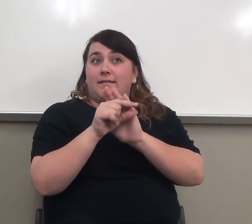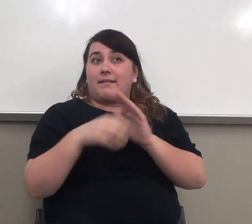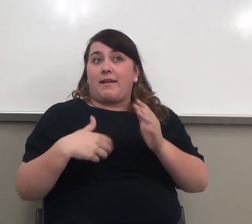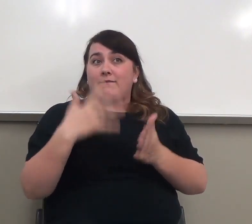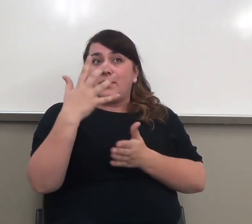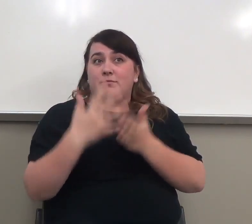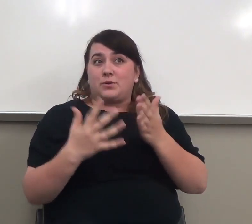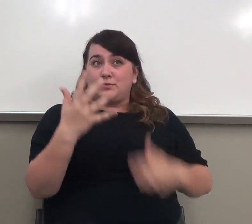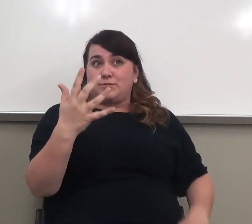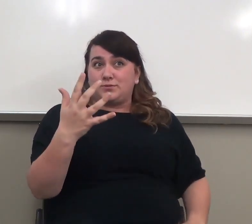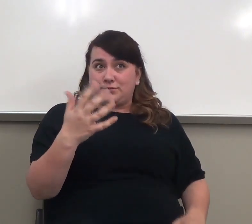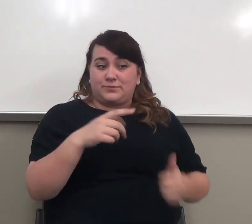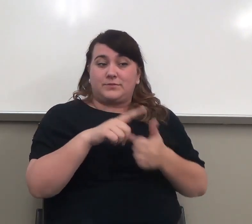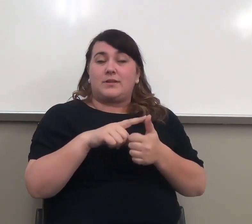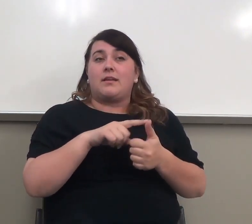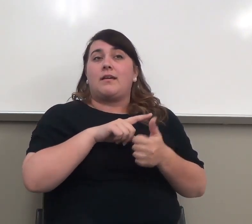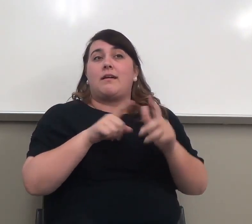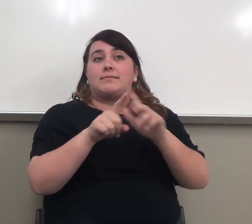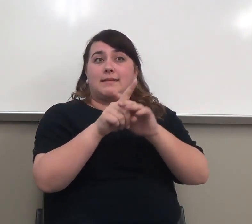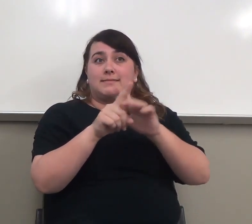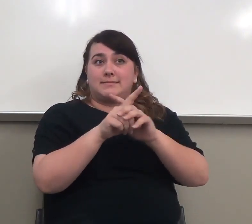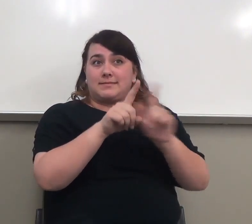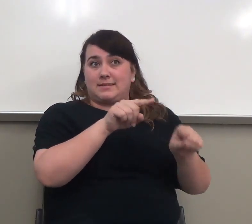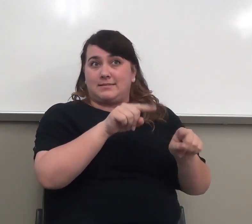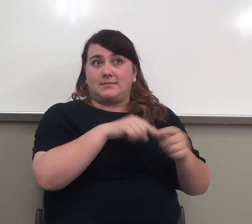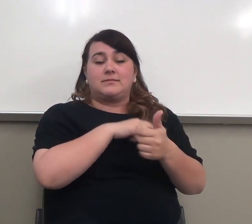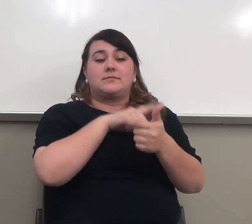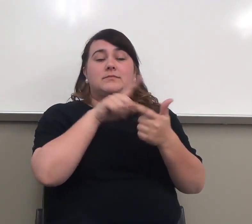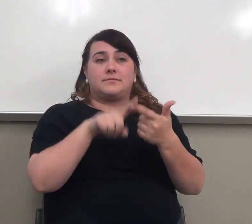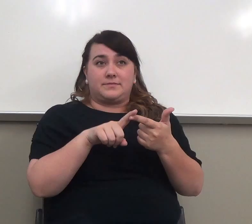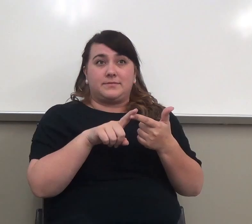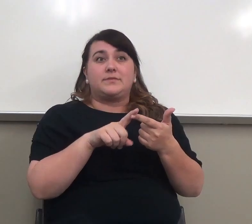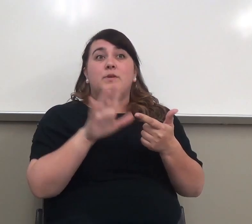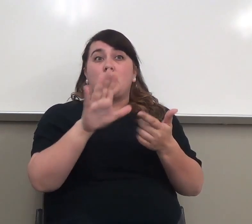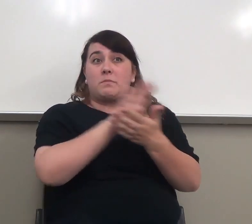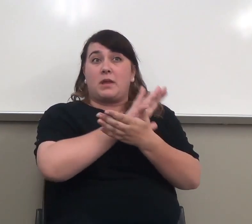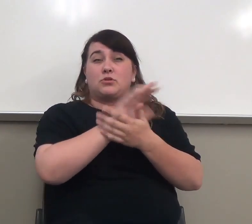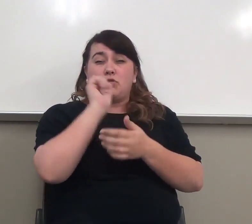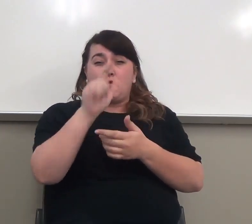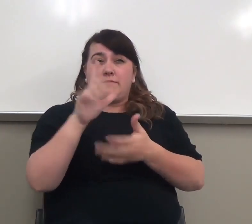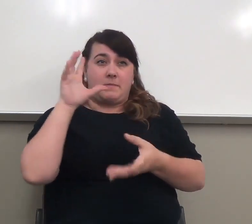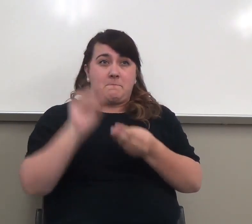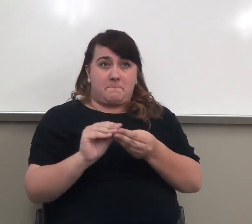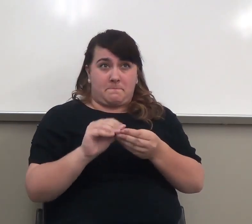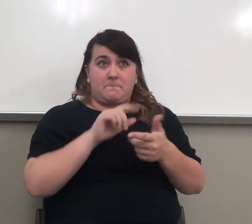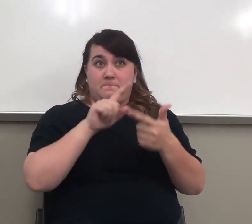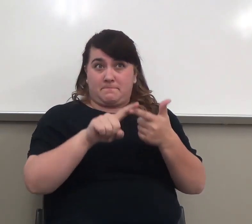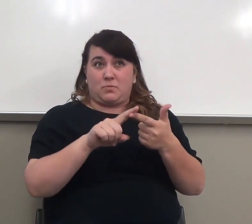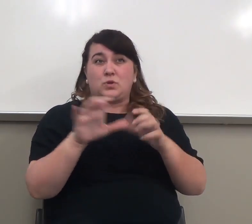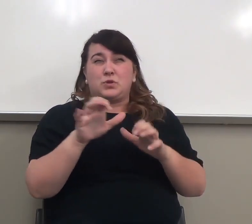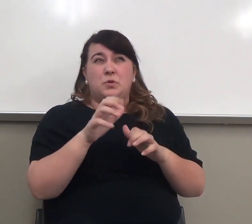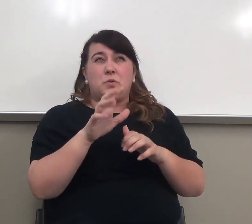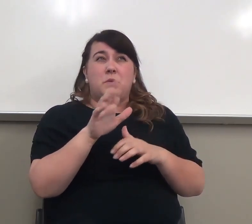Okay, attendance is one part. All of the papers that you do, we're going to do like a paper every 2